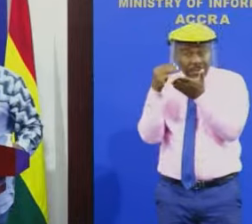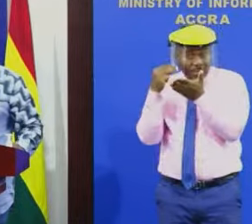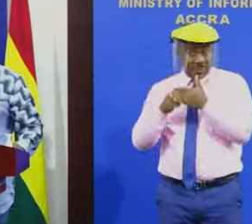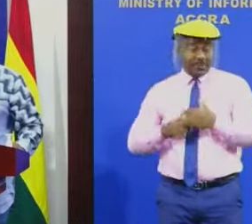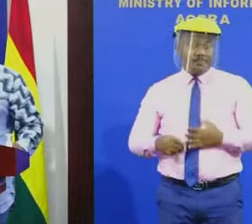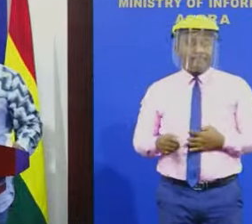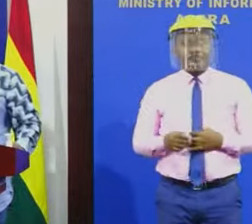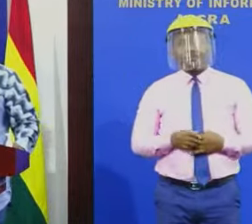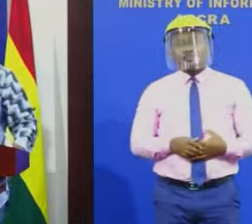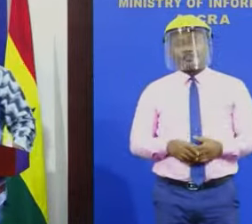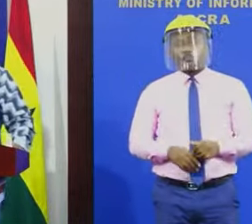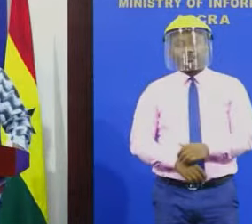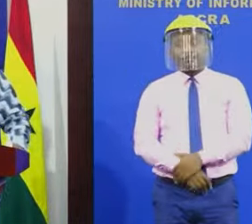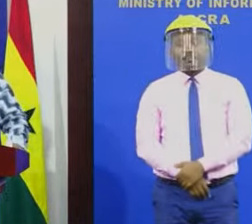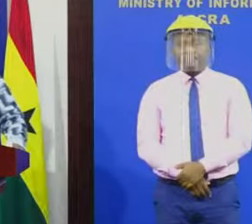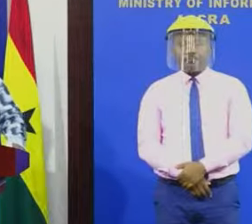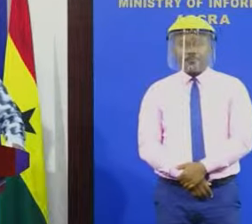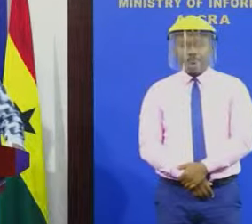generally.